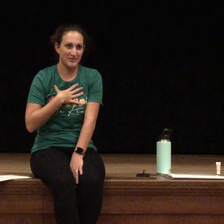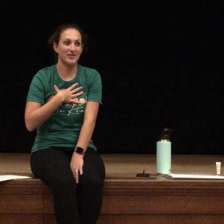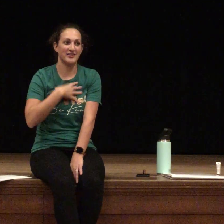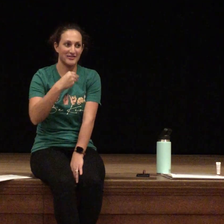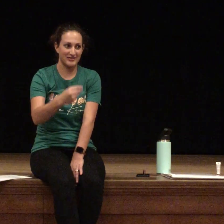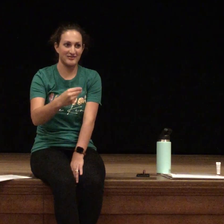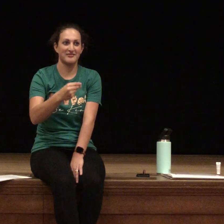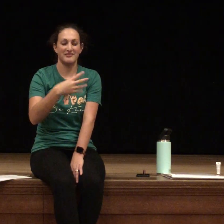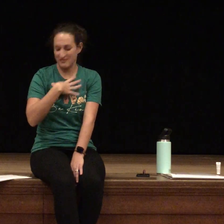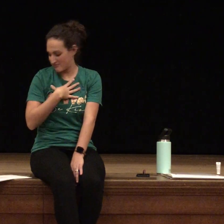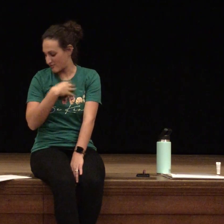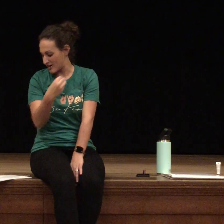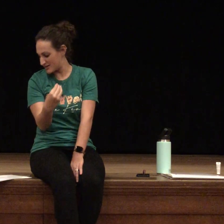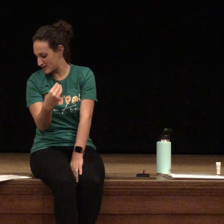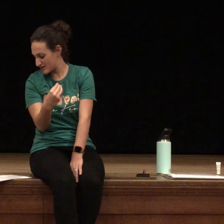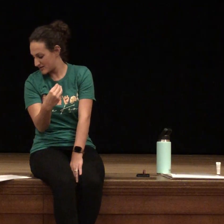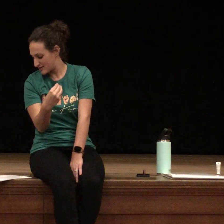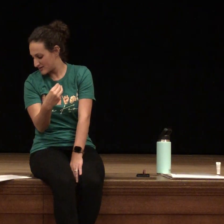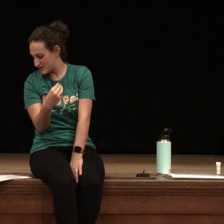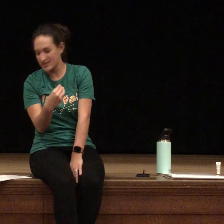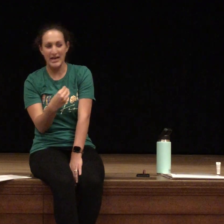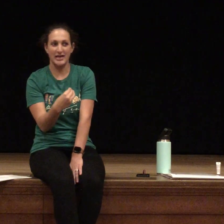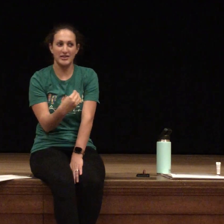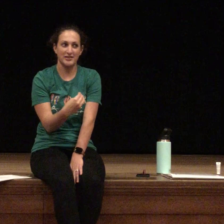Good. White. Tan.